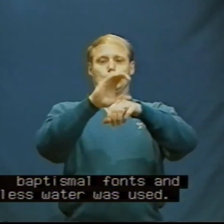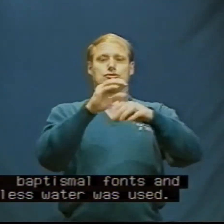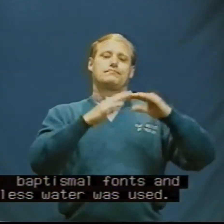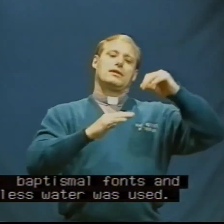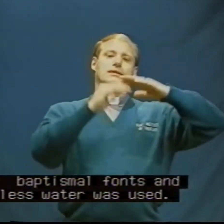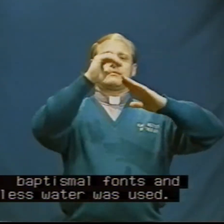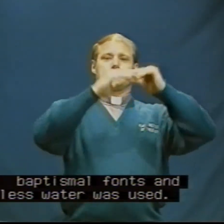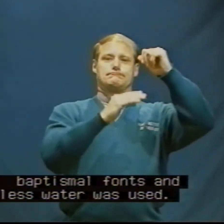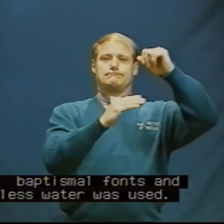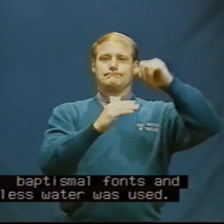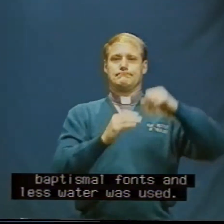used.